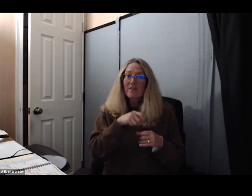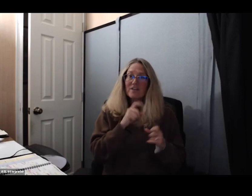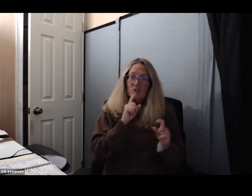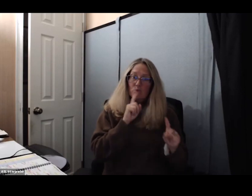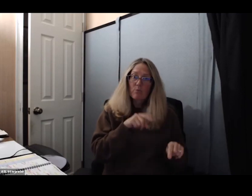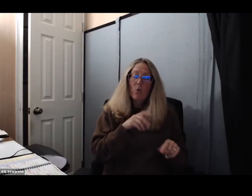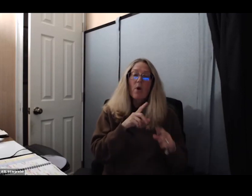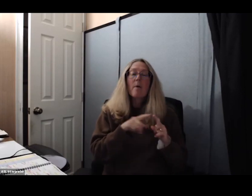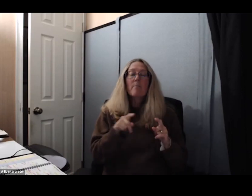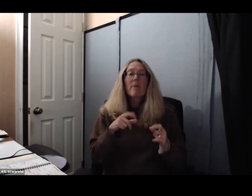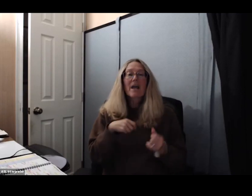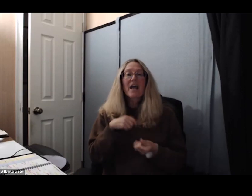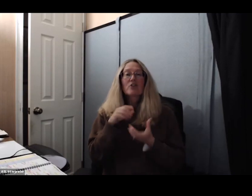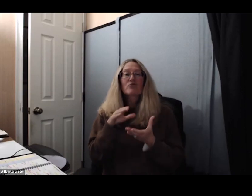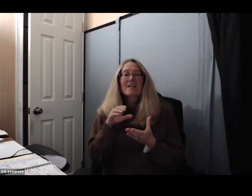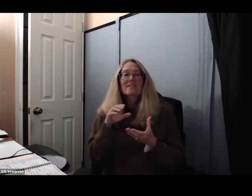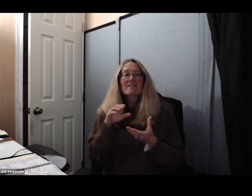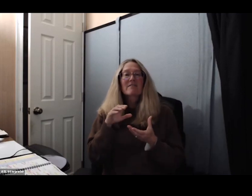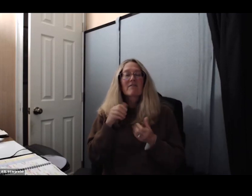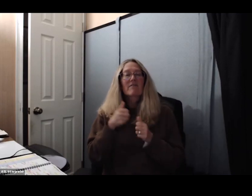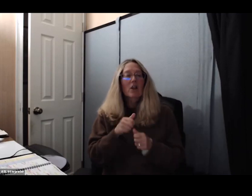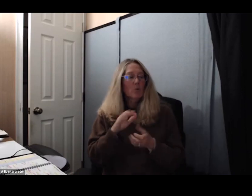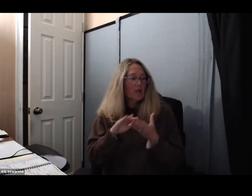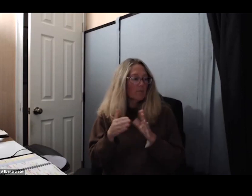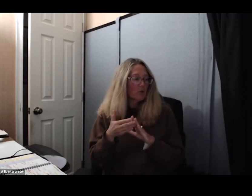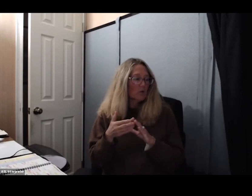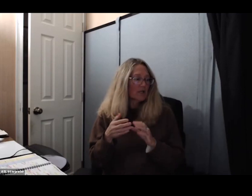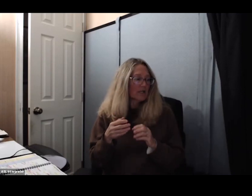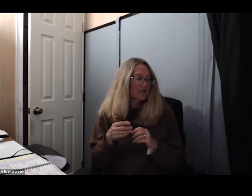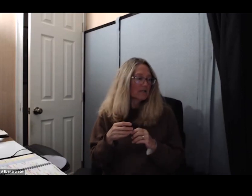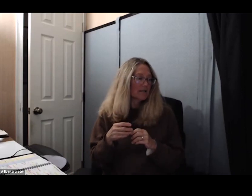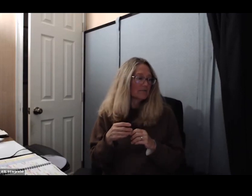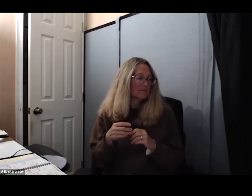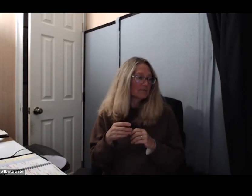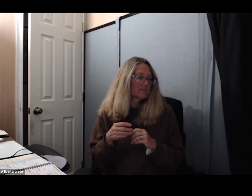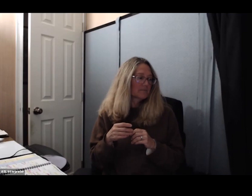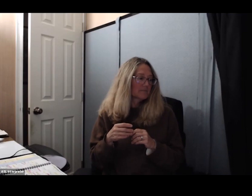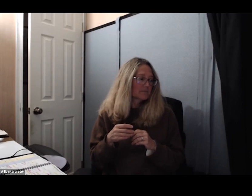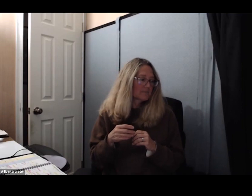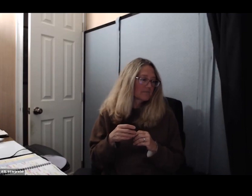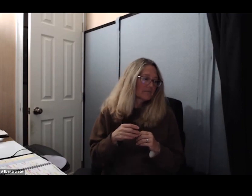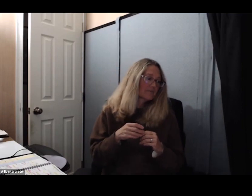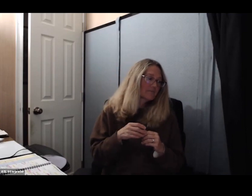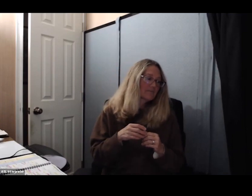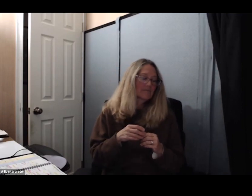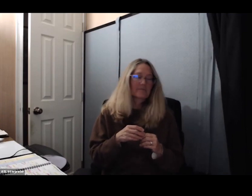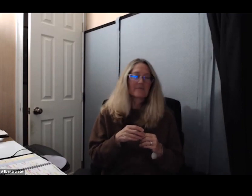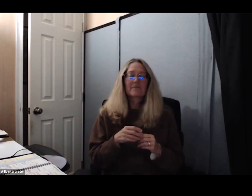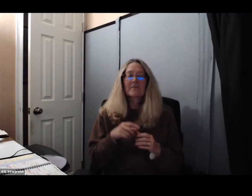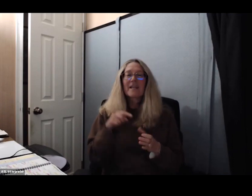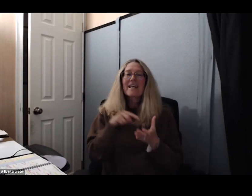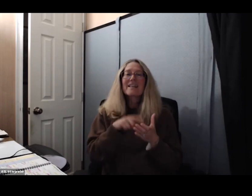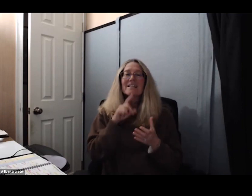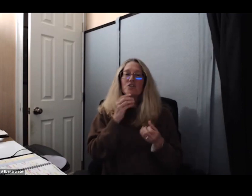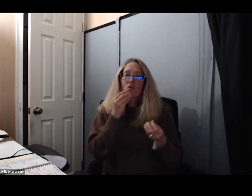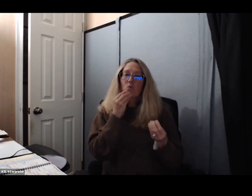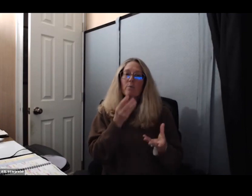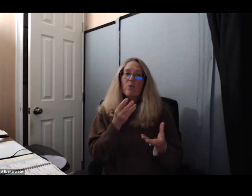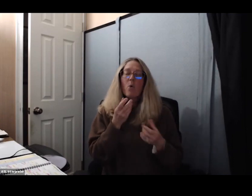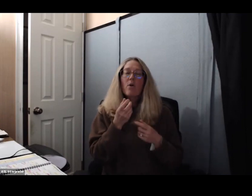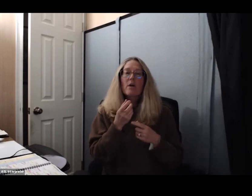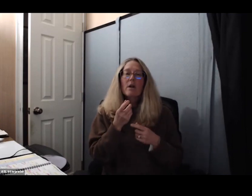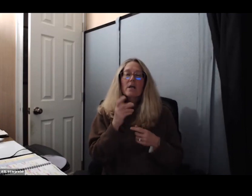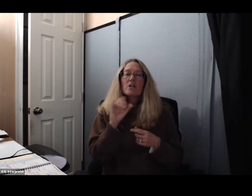been addressed community-wide. So, next slide, please. This is a report